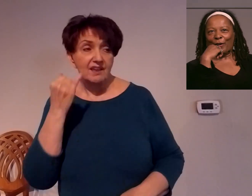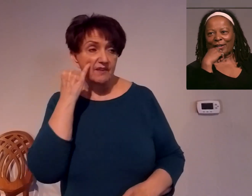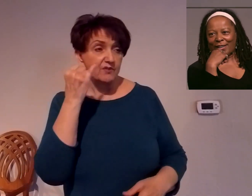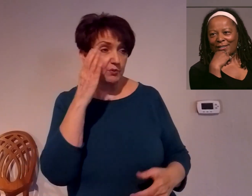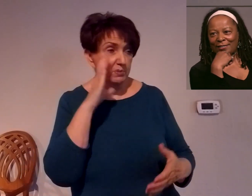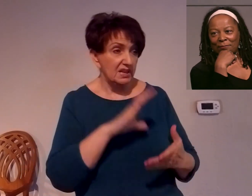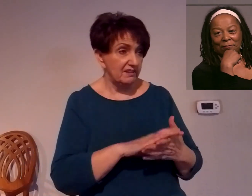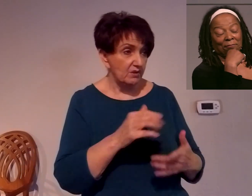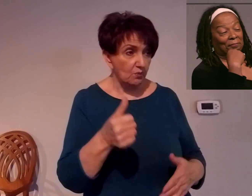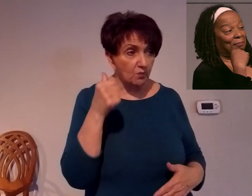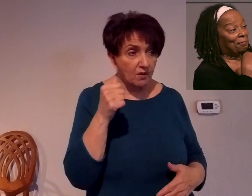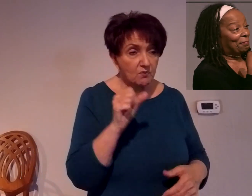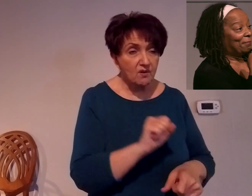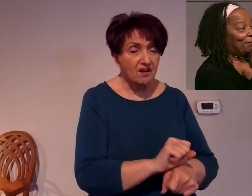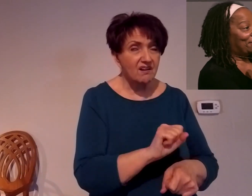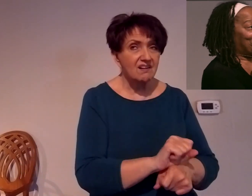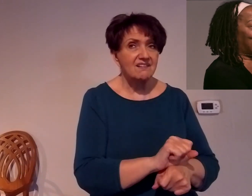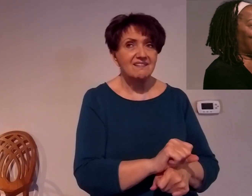not work,